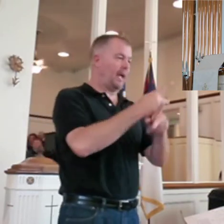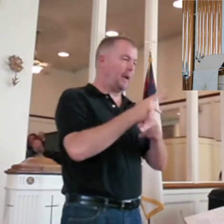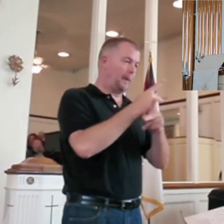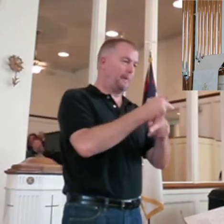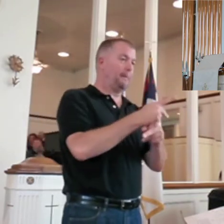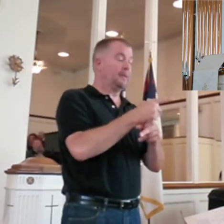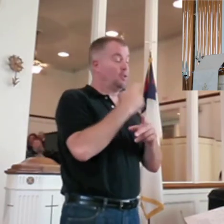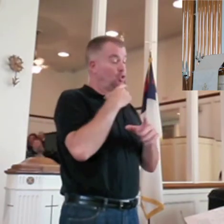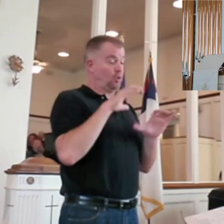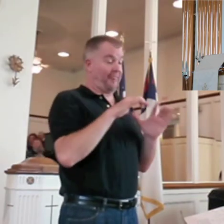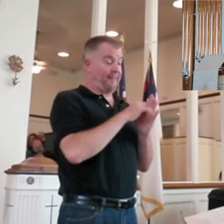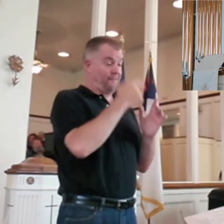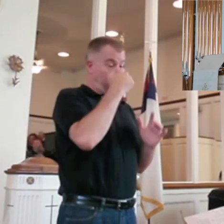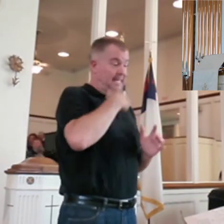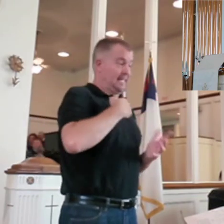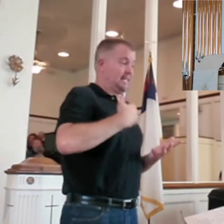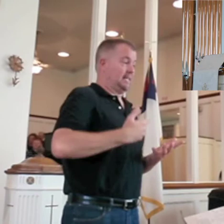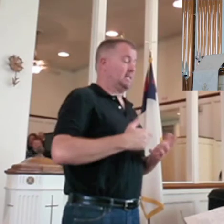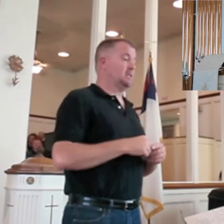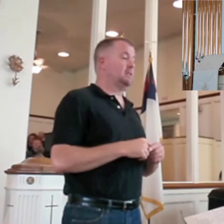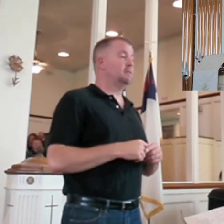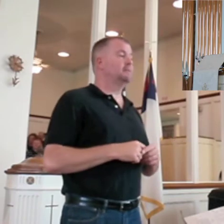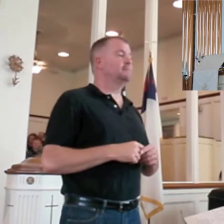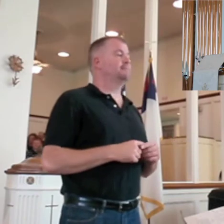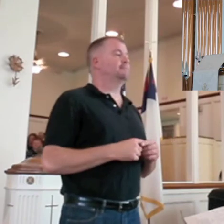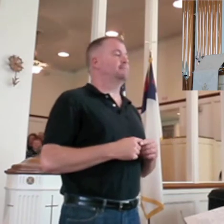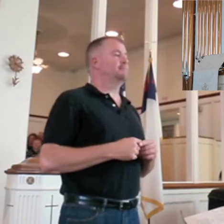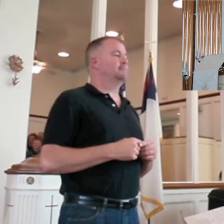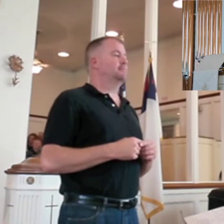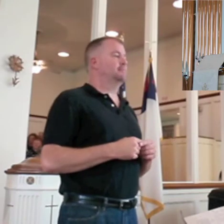say to you, "You did that for me."